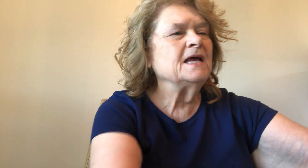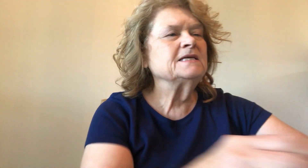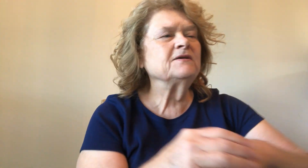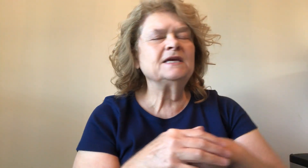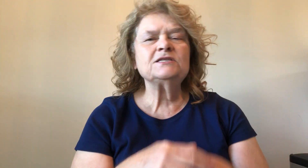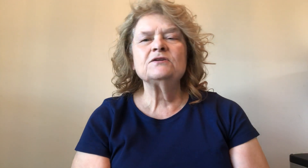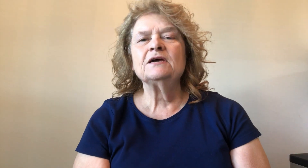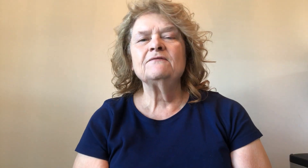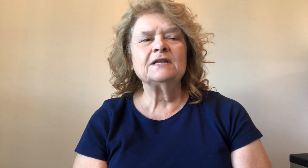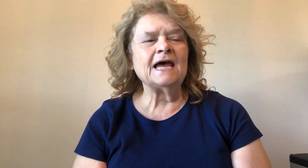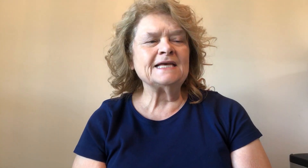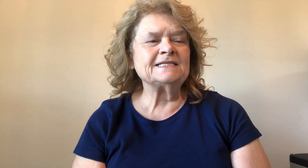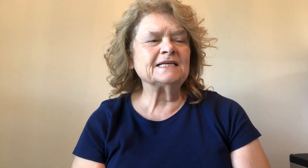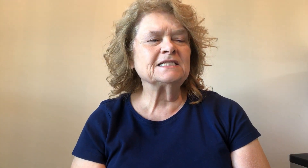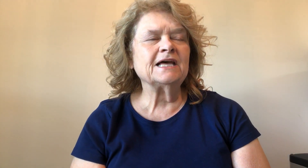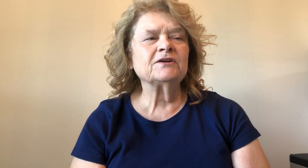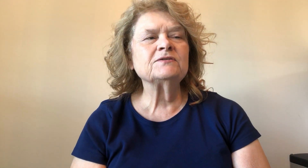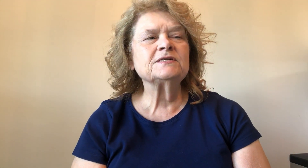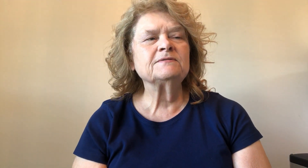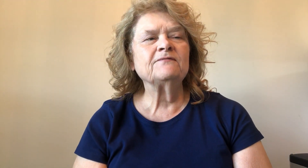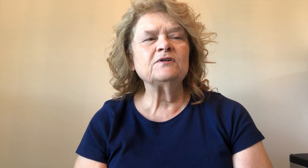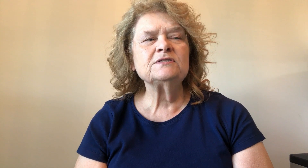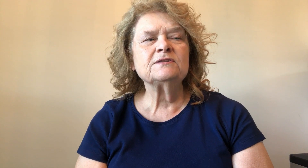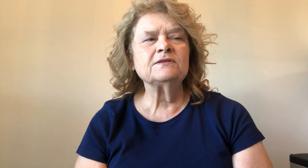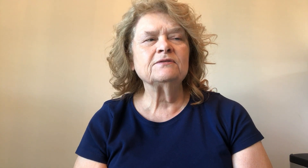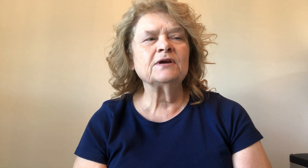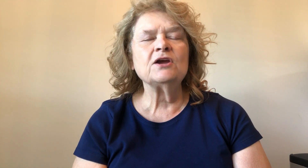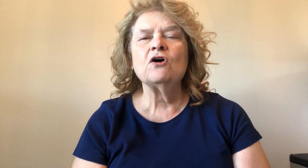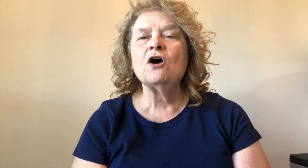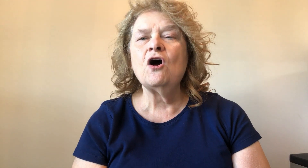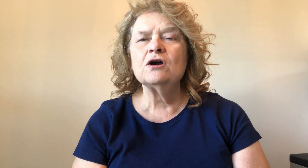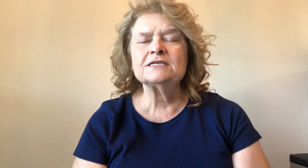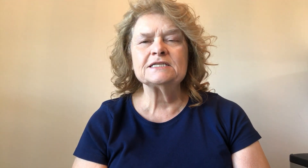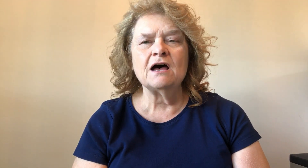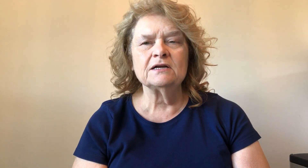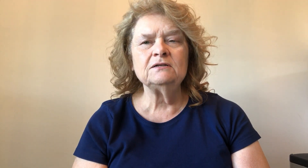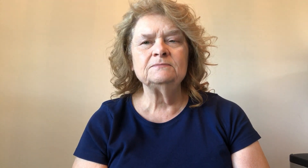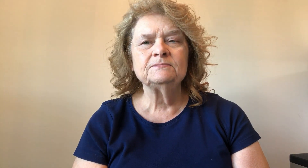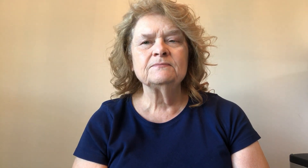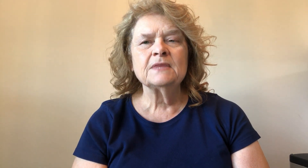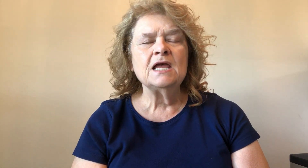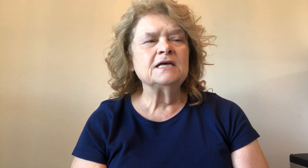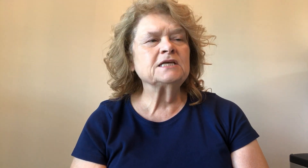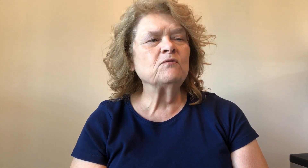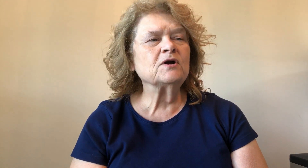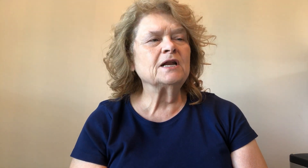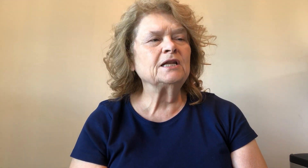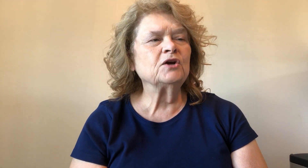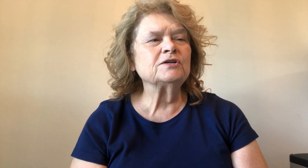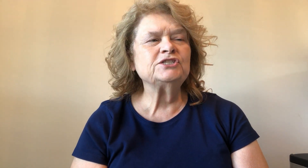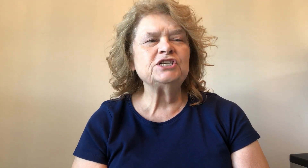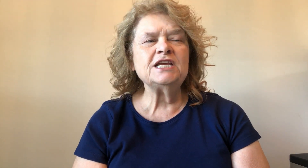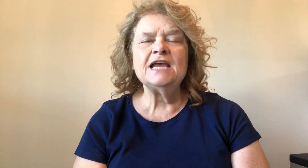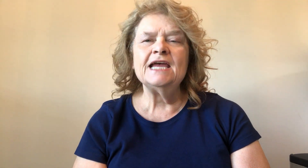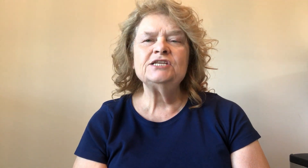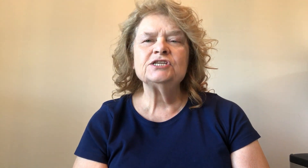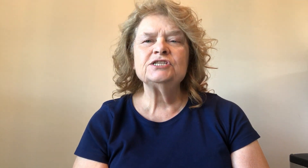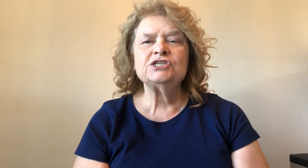So these are the last 6 letters. The first 3 are horizontal. So we're going to learn G, H, and